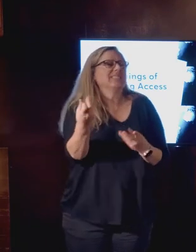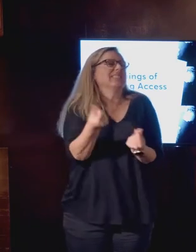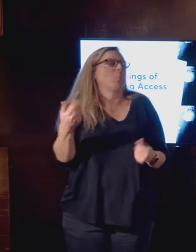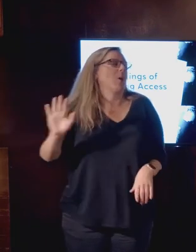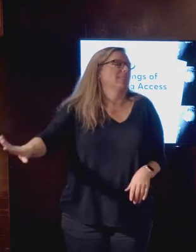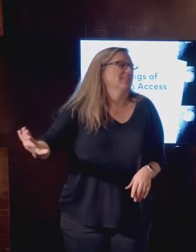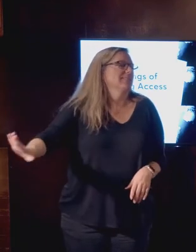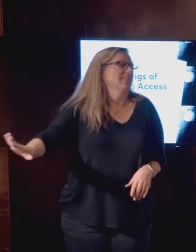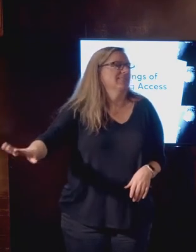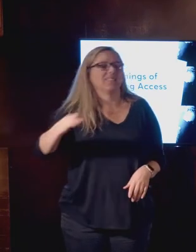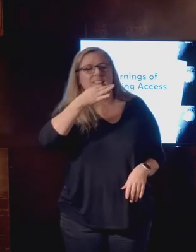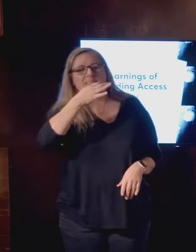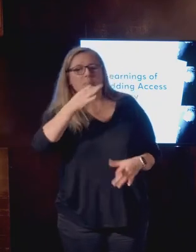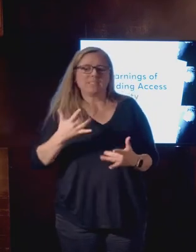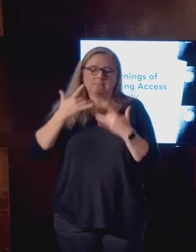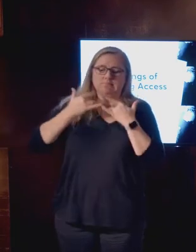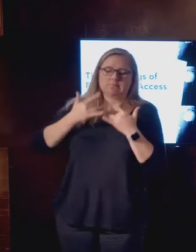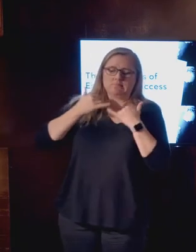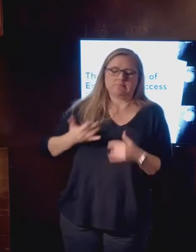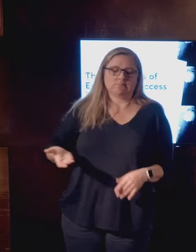side or a bit of a test there.